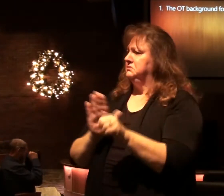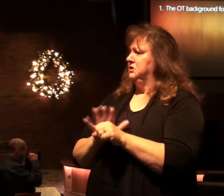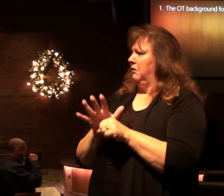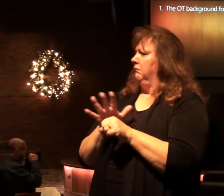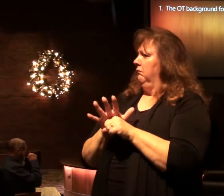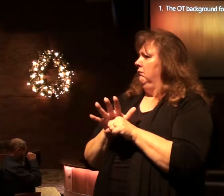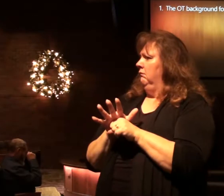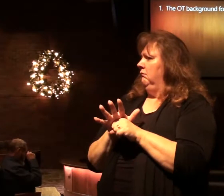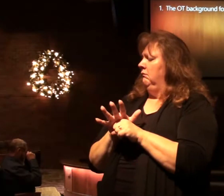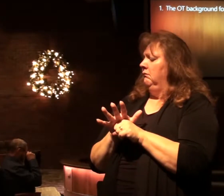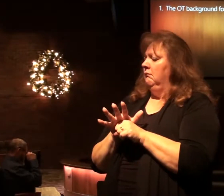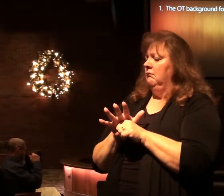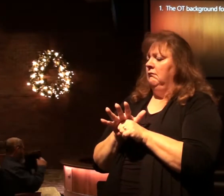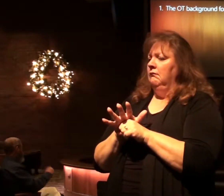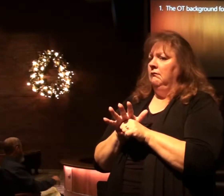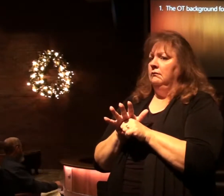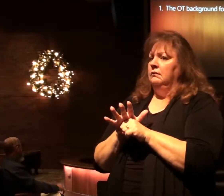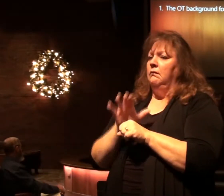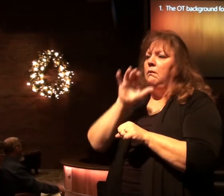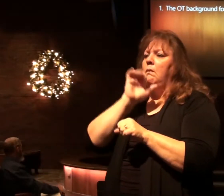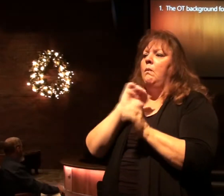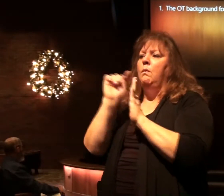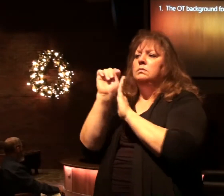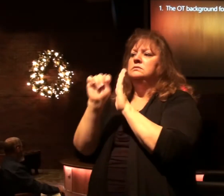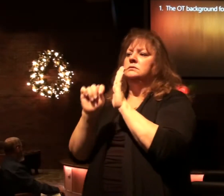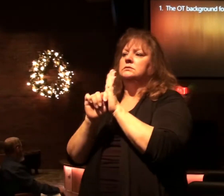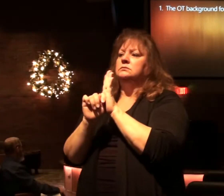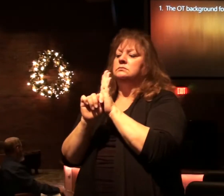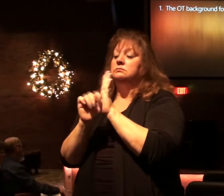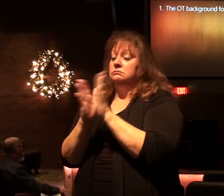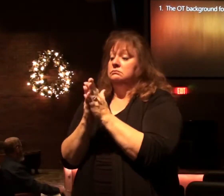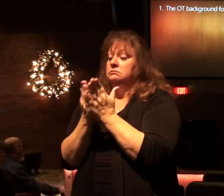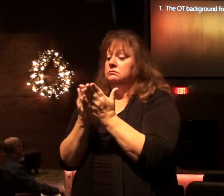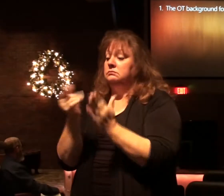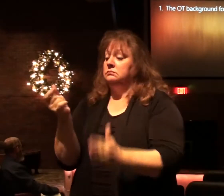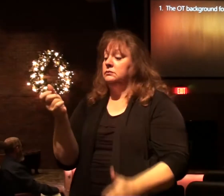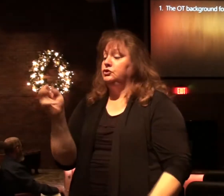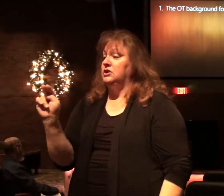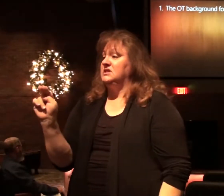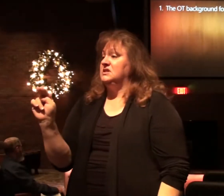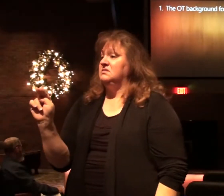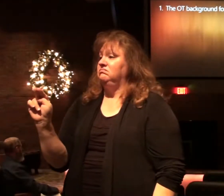enough. The Old Testament background for this sign is in the book of Genesis.